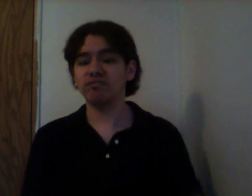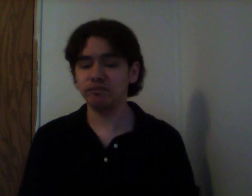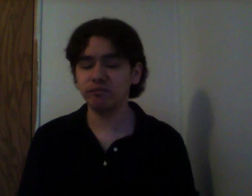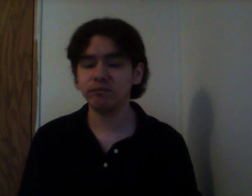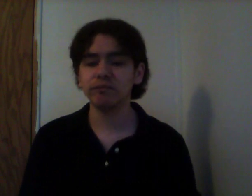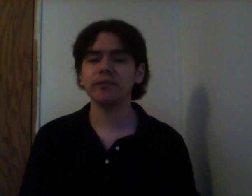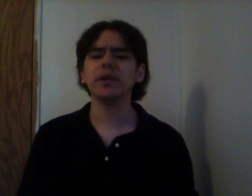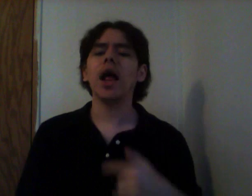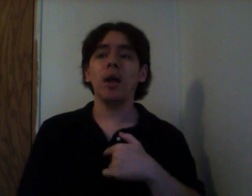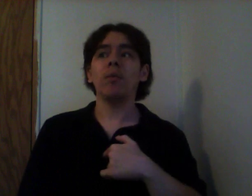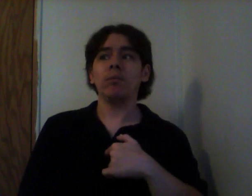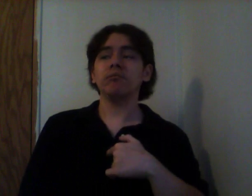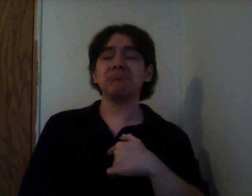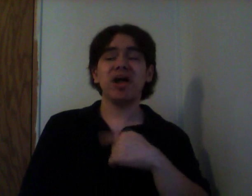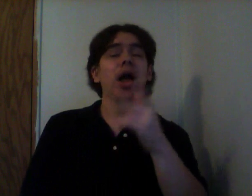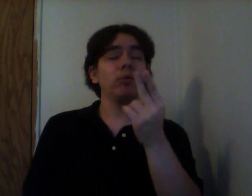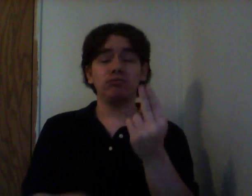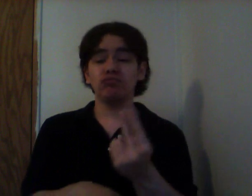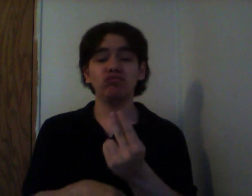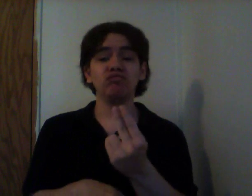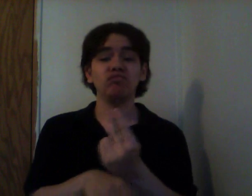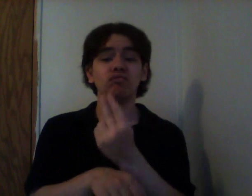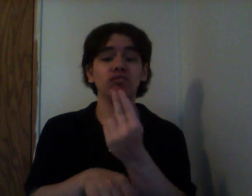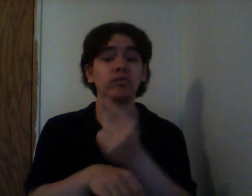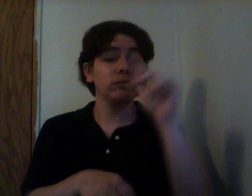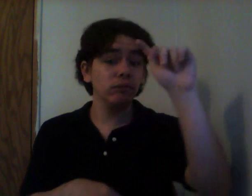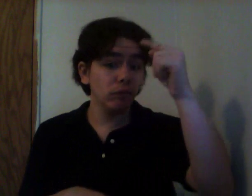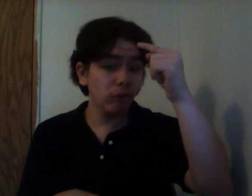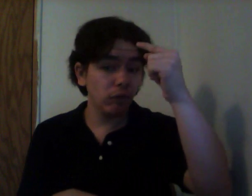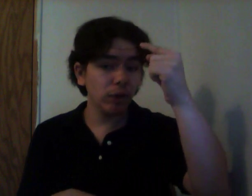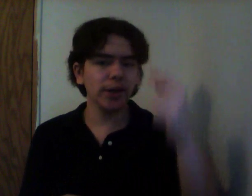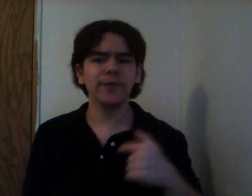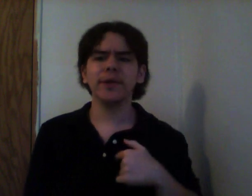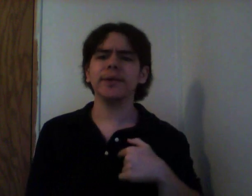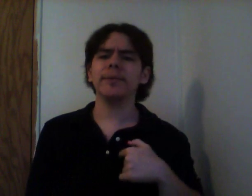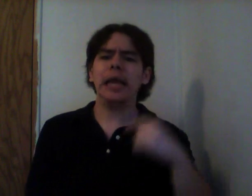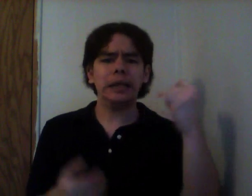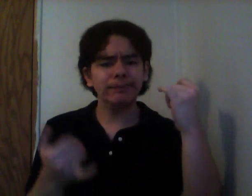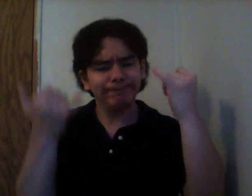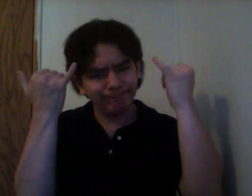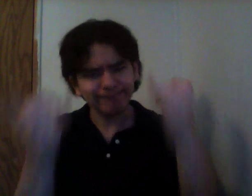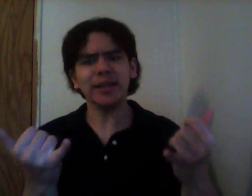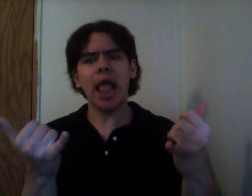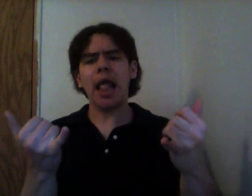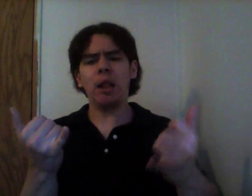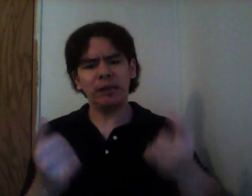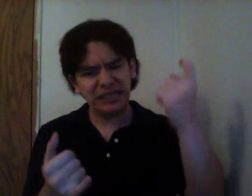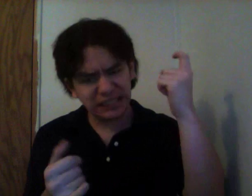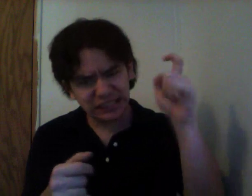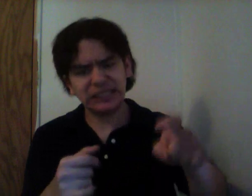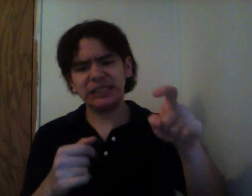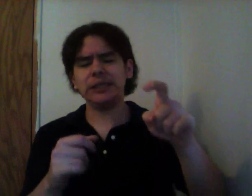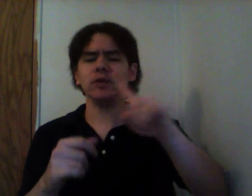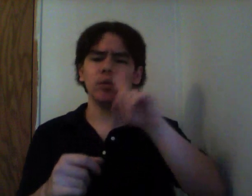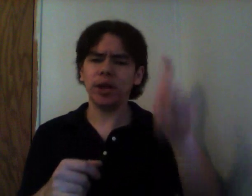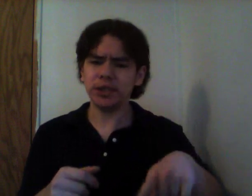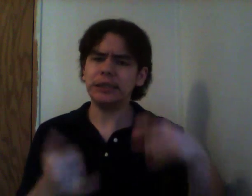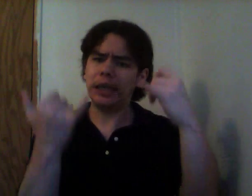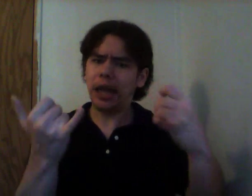I will just say for less urgent things like I've been doing here, that they just get answered as they come